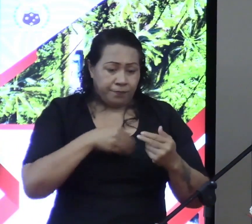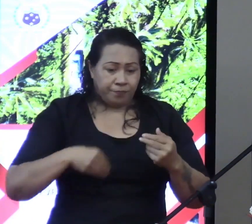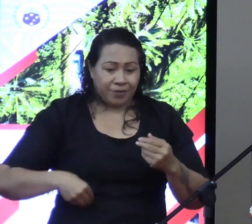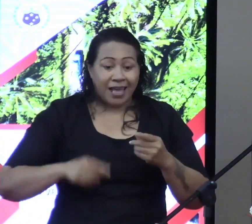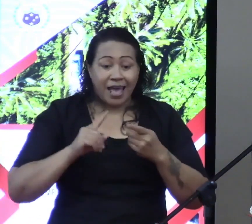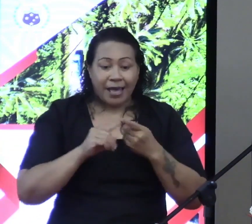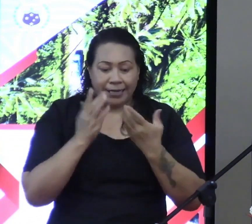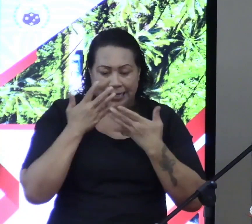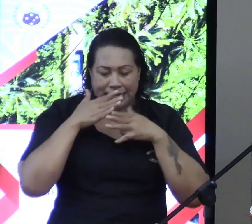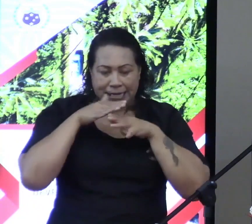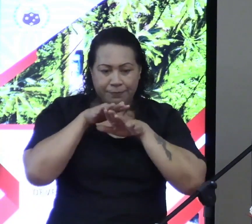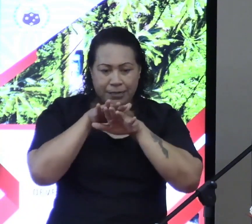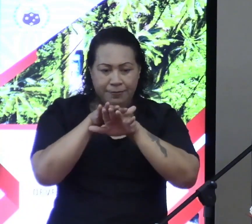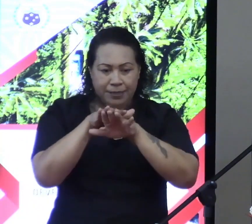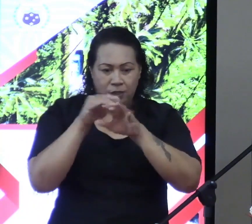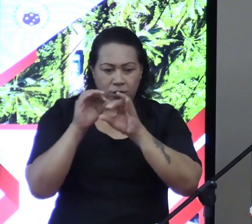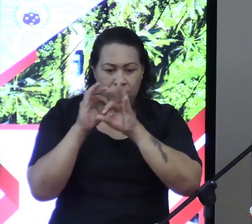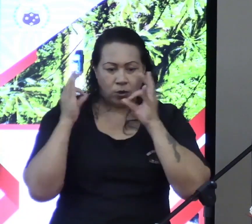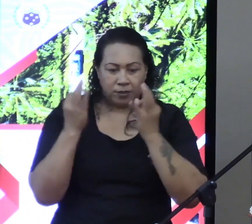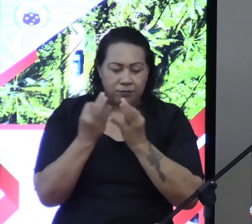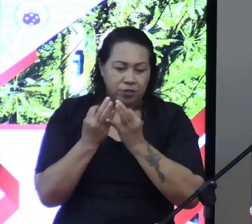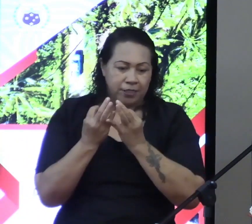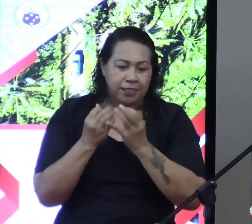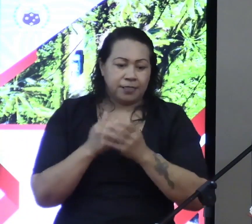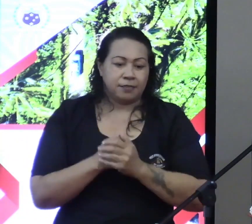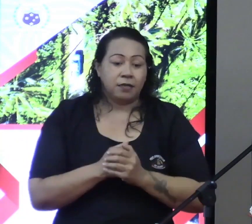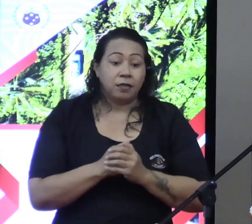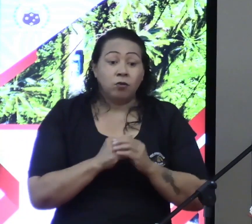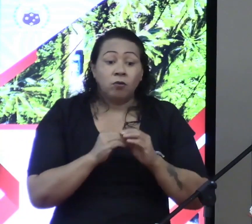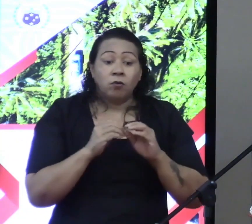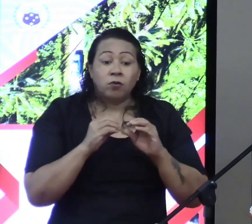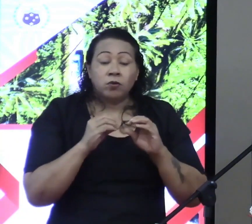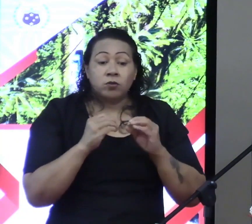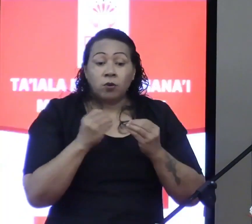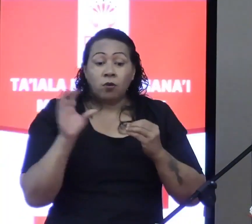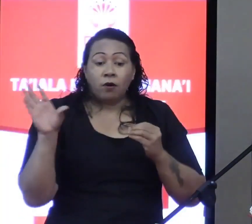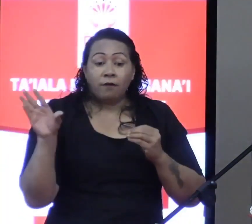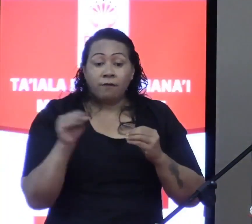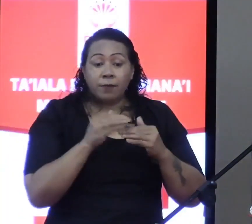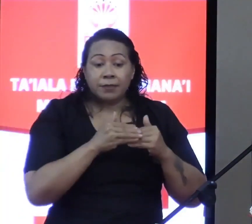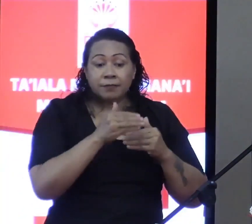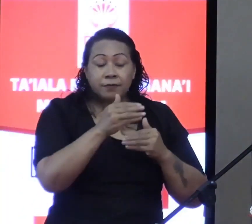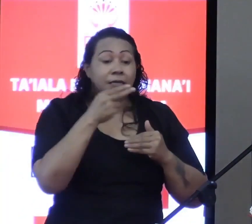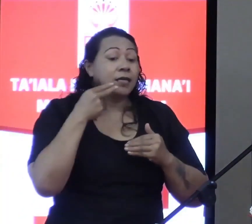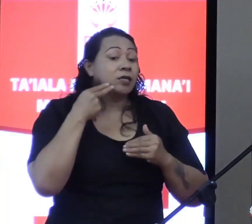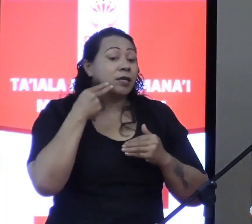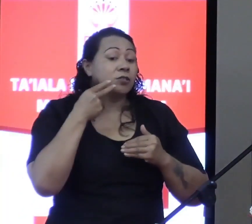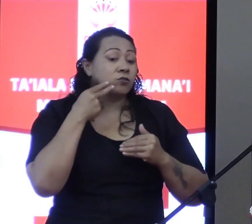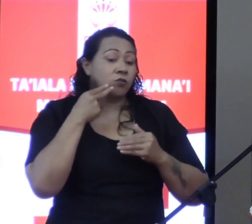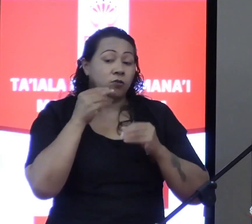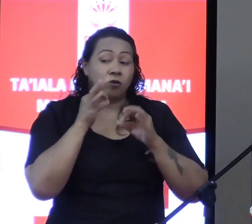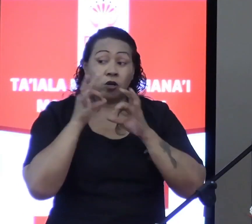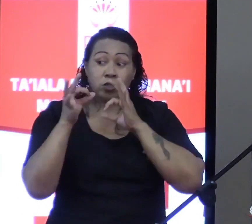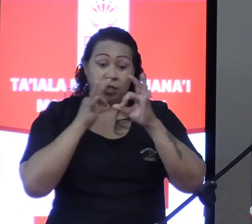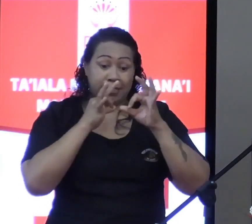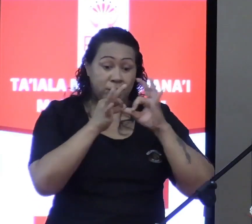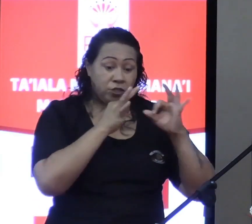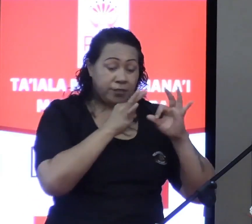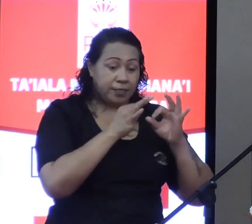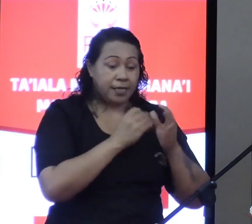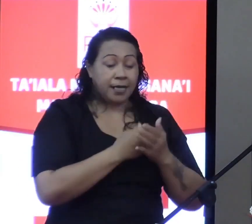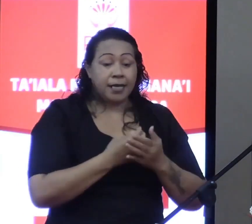agencies. As the PDS has benefited from extensive national consultations,